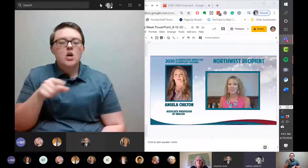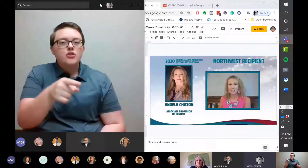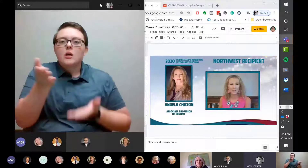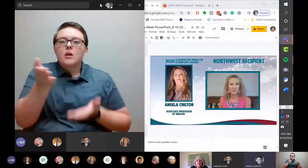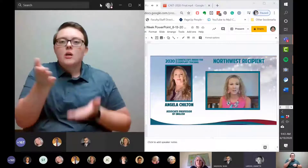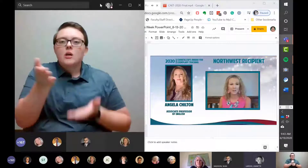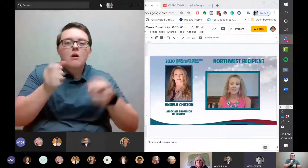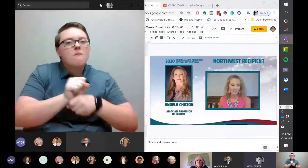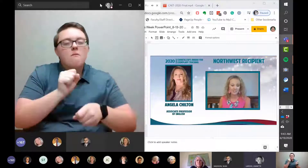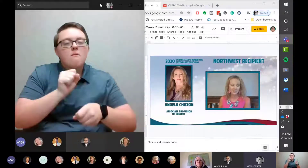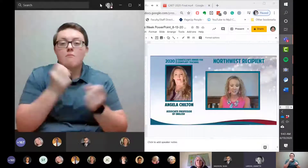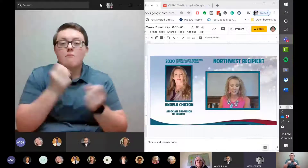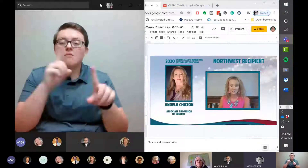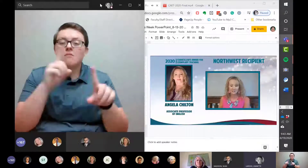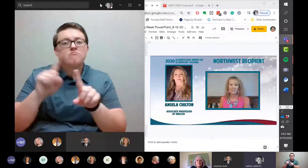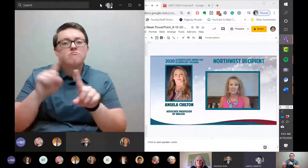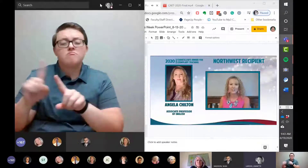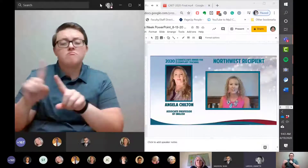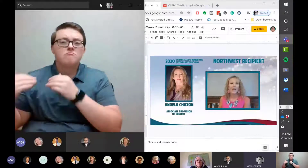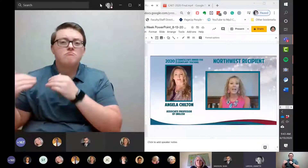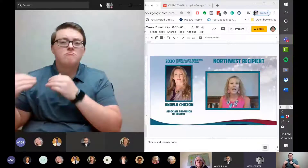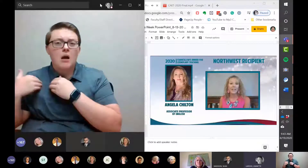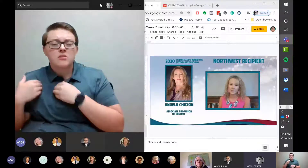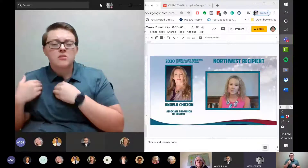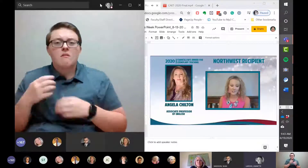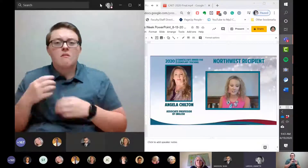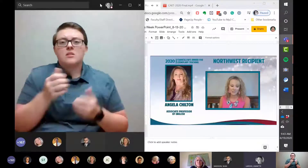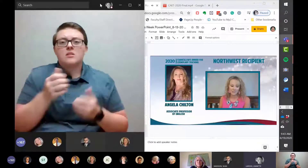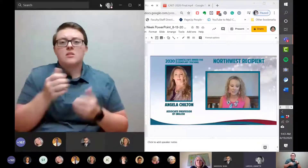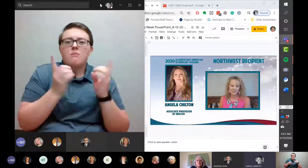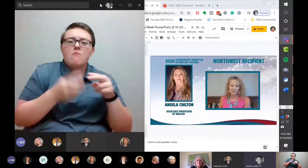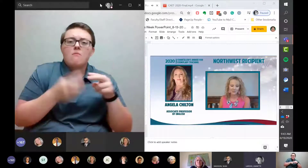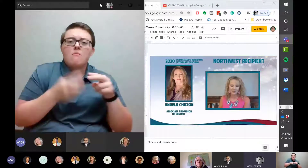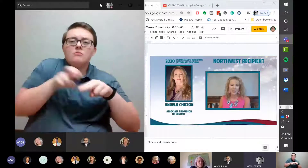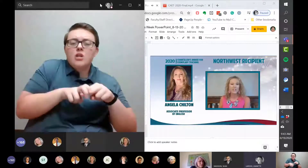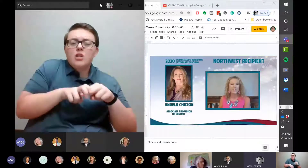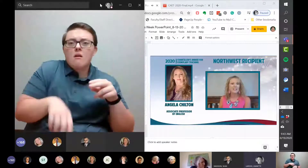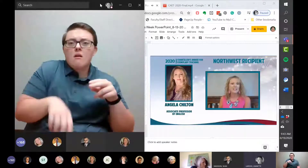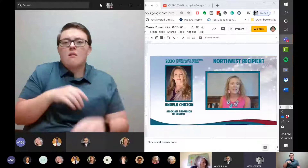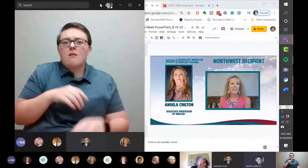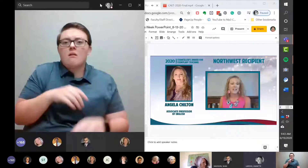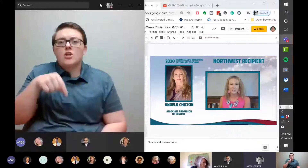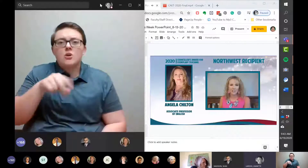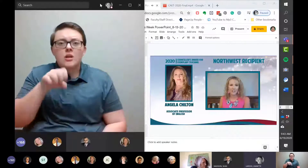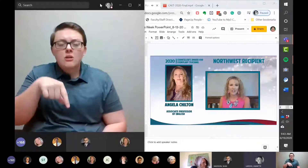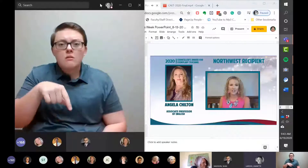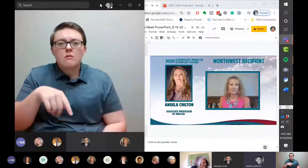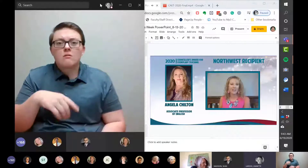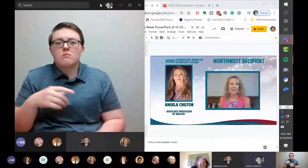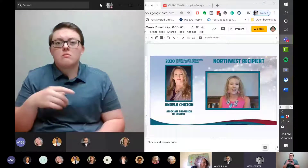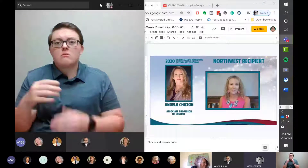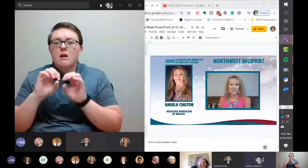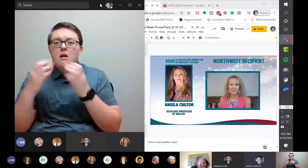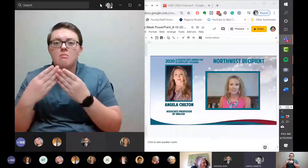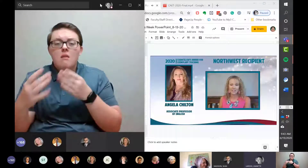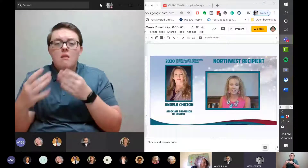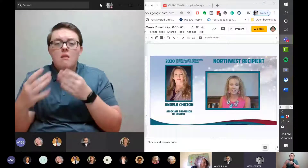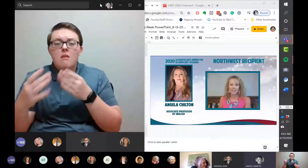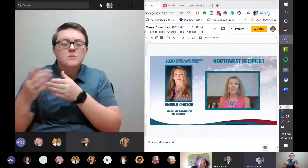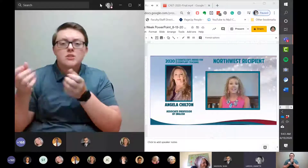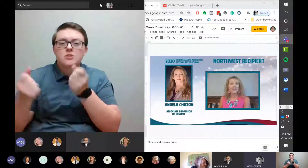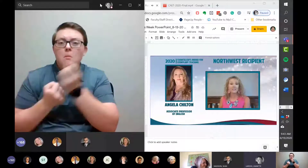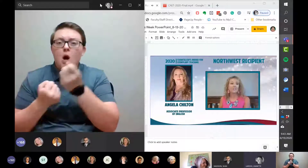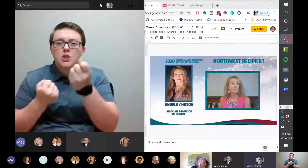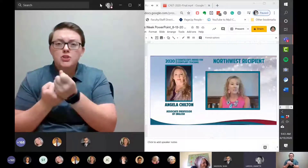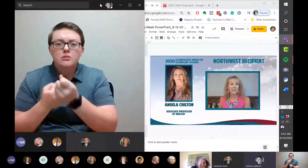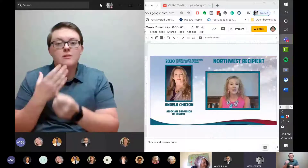department chair to QEP leader to club sponsor, and of course, instructor. She is a longtime educational